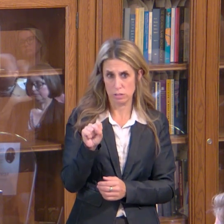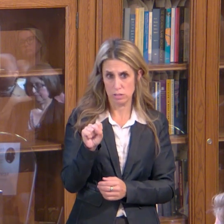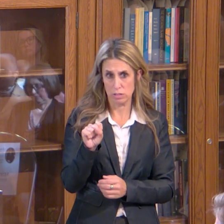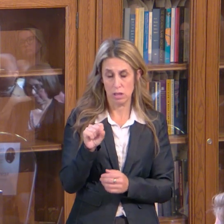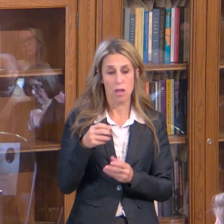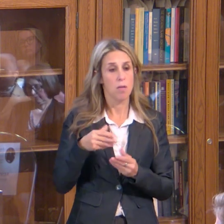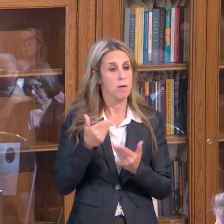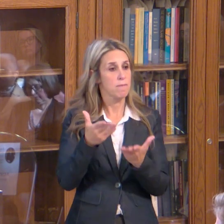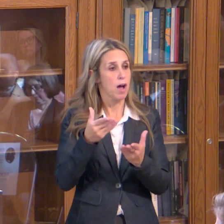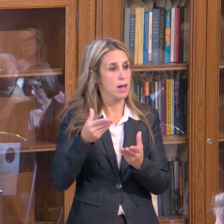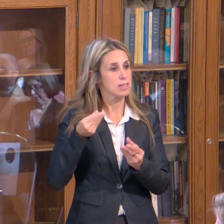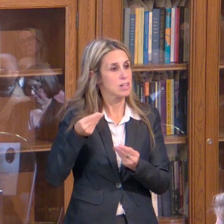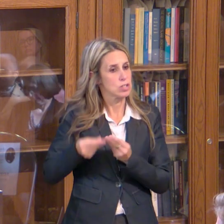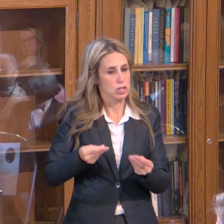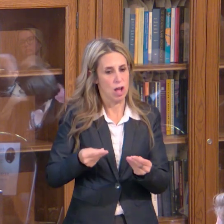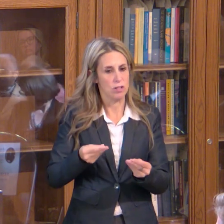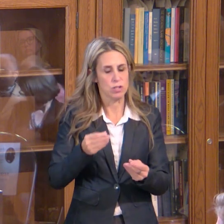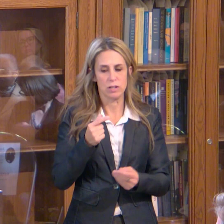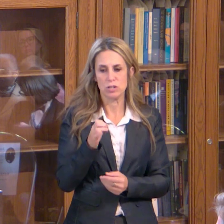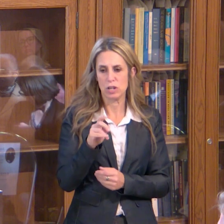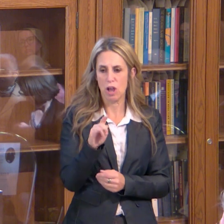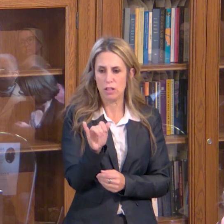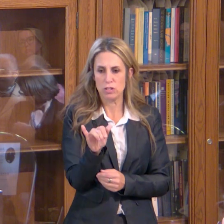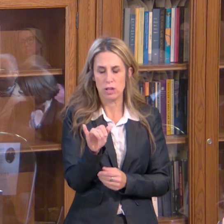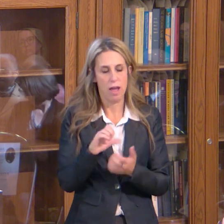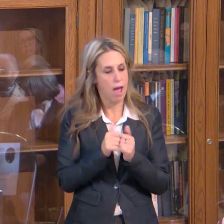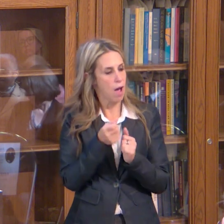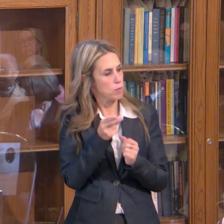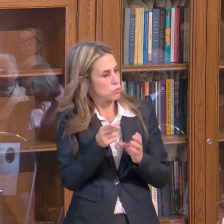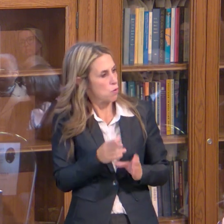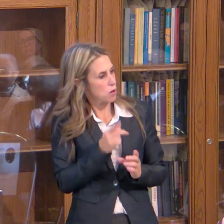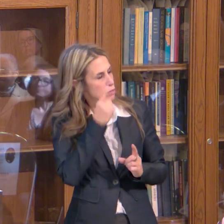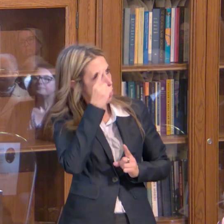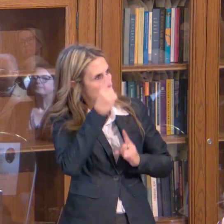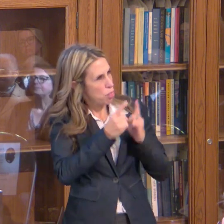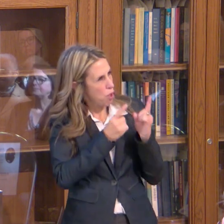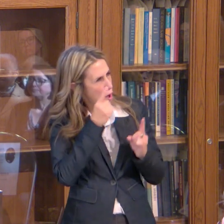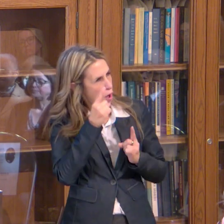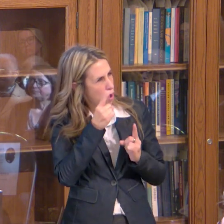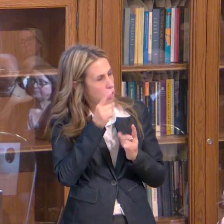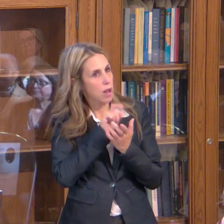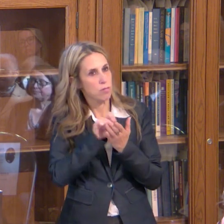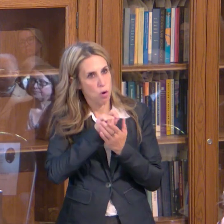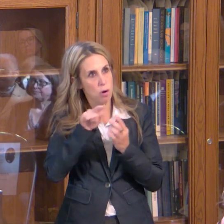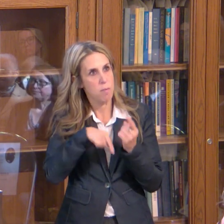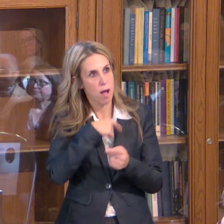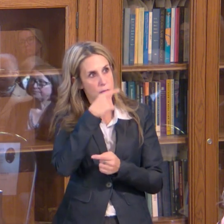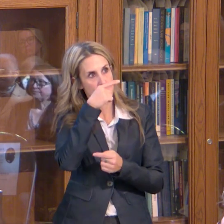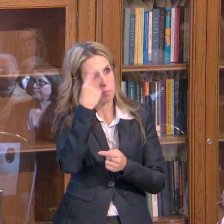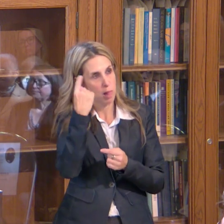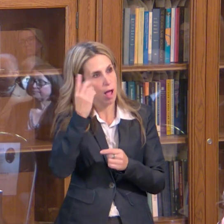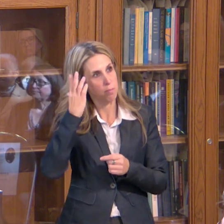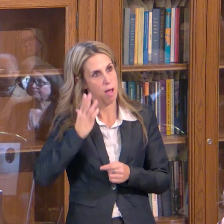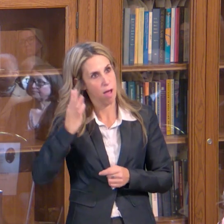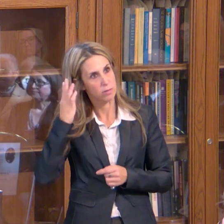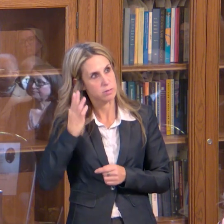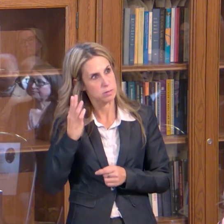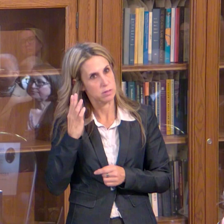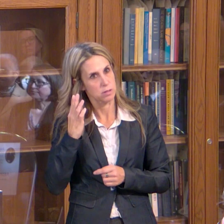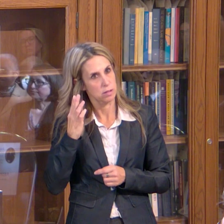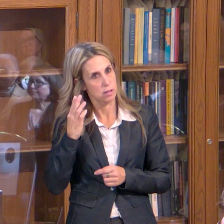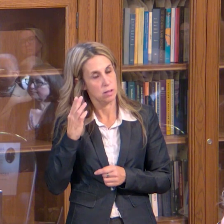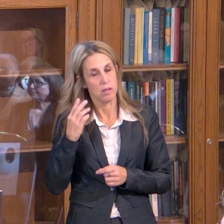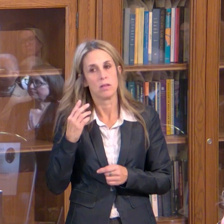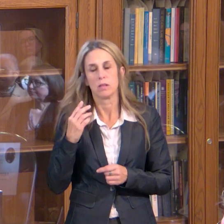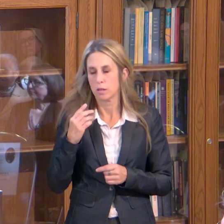genealogy so to speak of the way historians thought and wrote about the black past now we